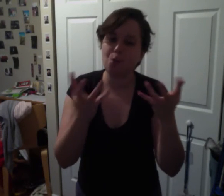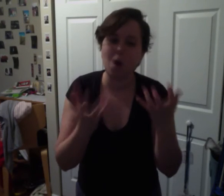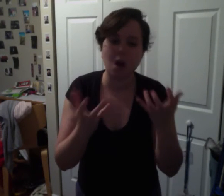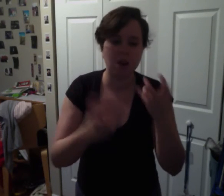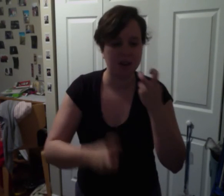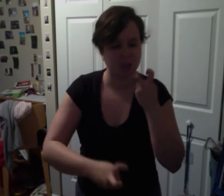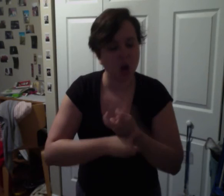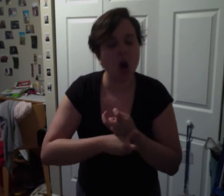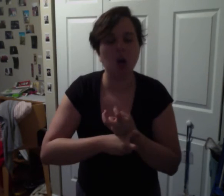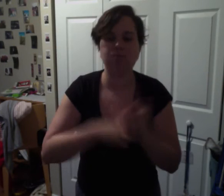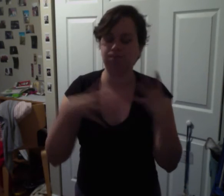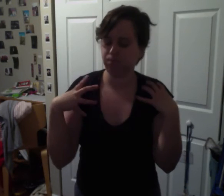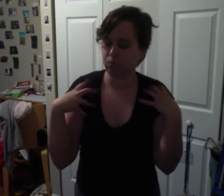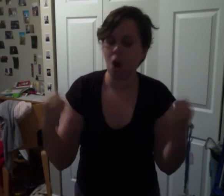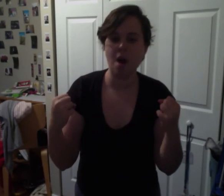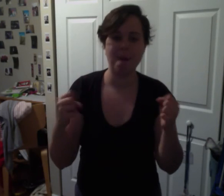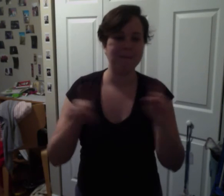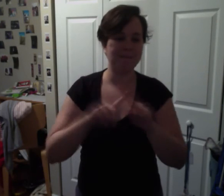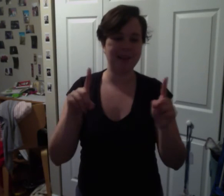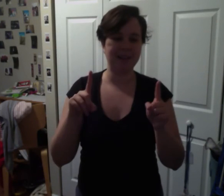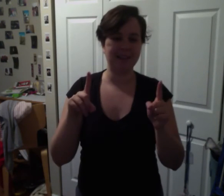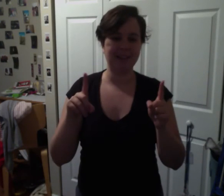But that's why we're alive, right?